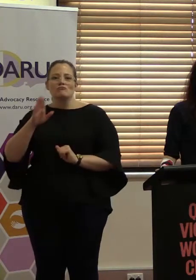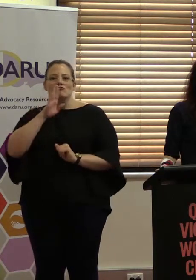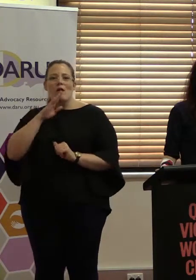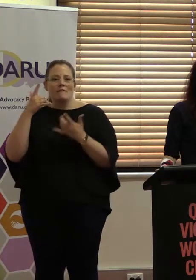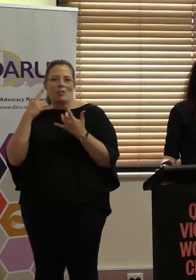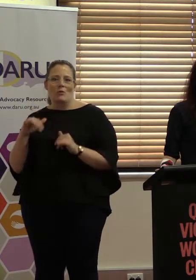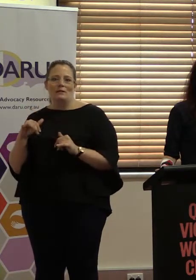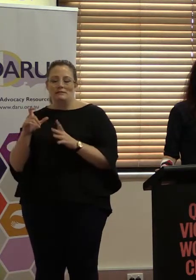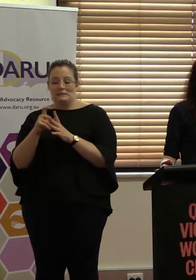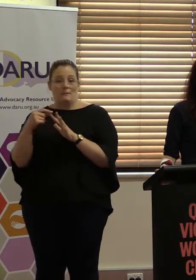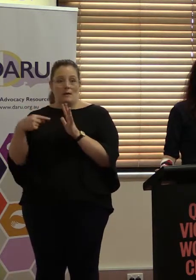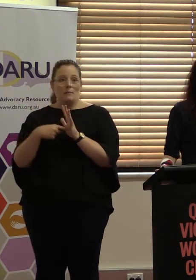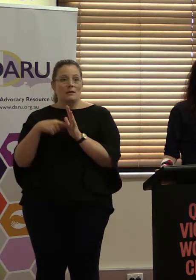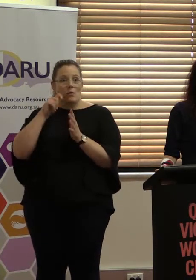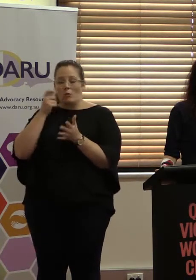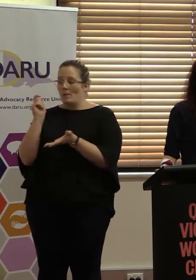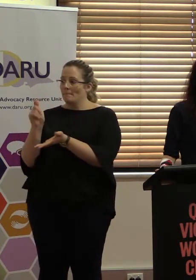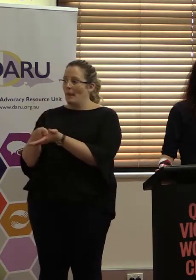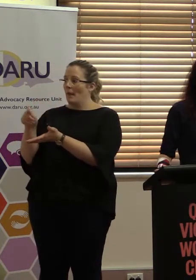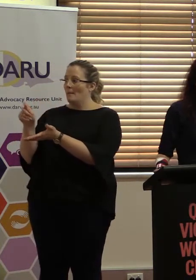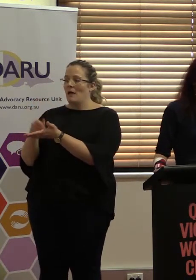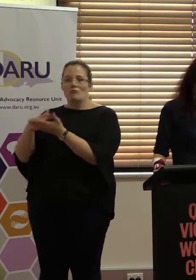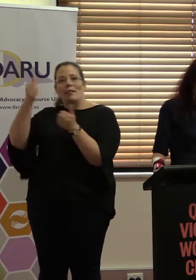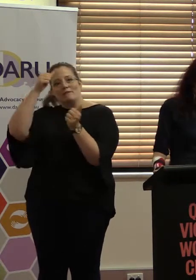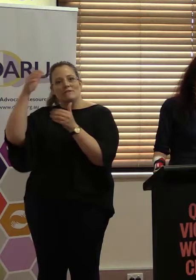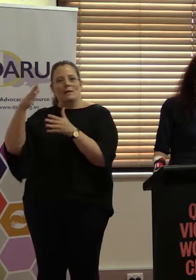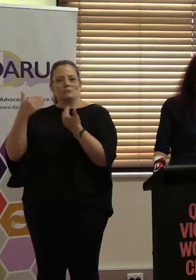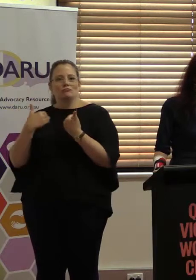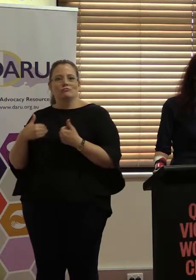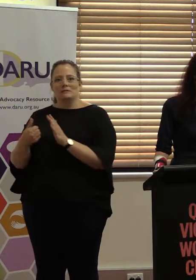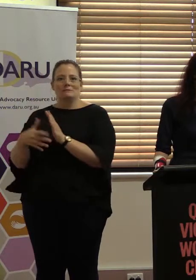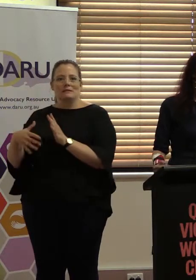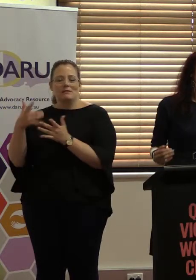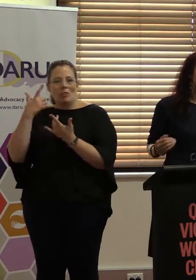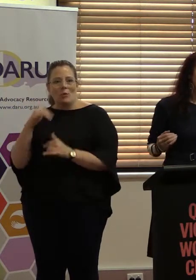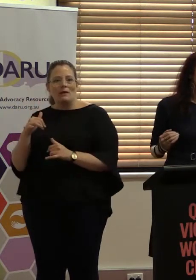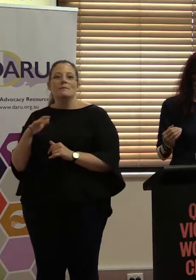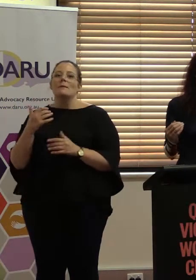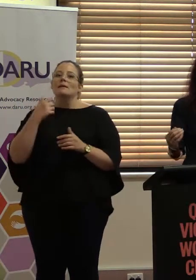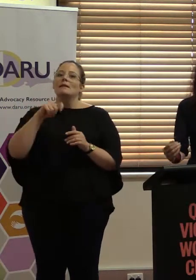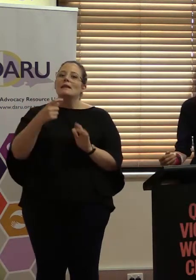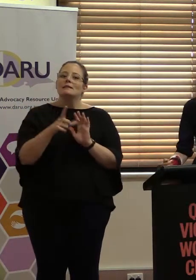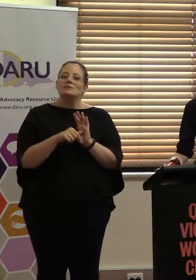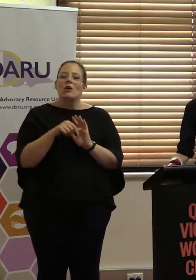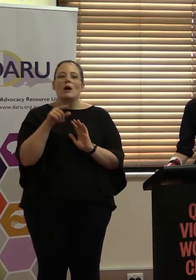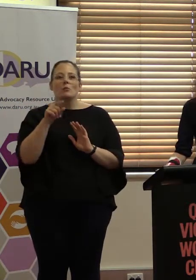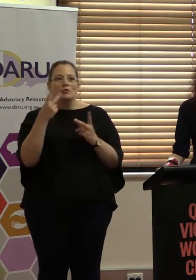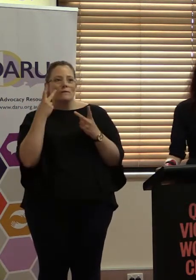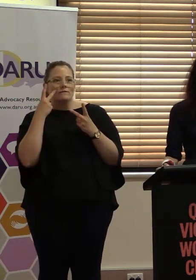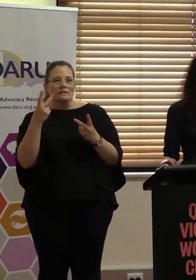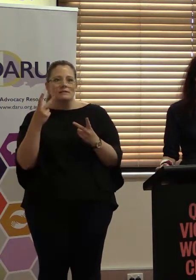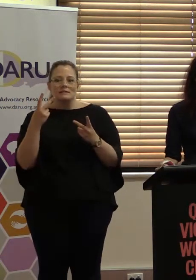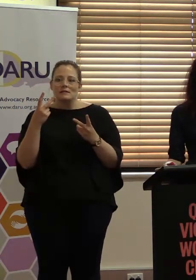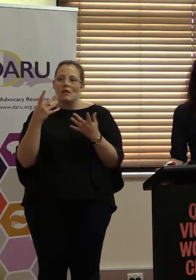Department of Education are happy to support. So next time you go through their art galleries when you're going to their reception